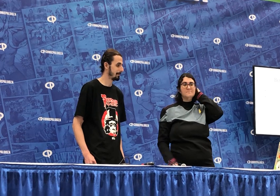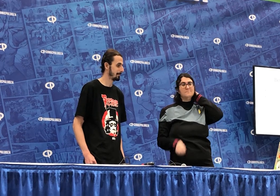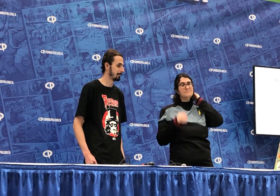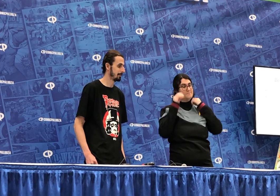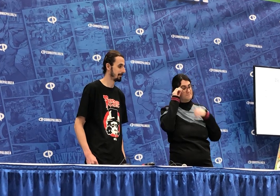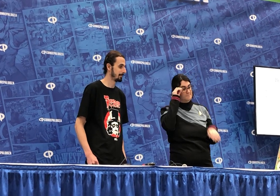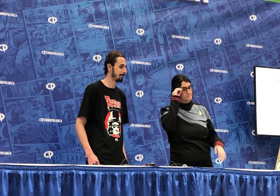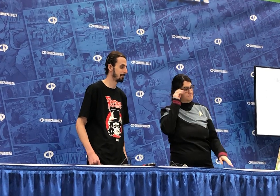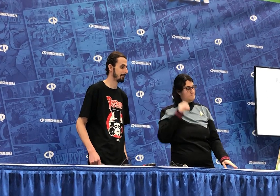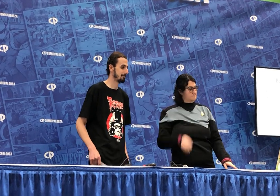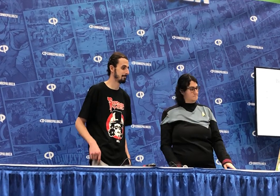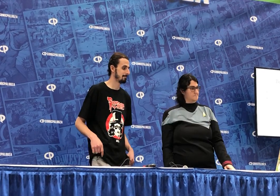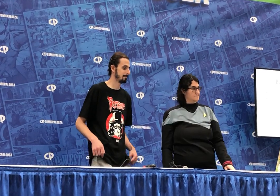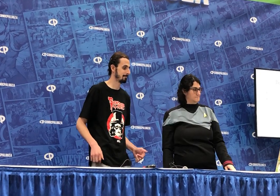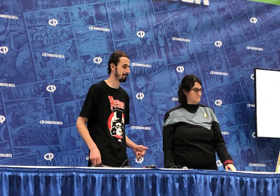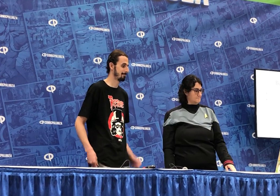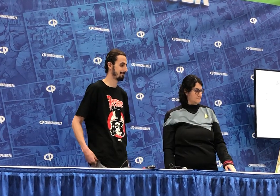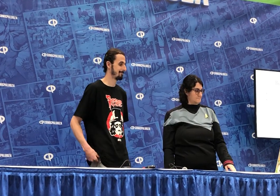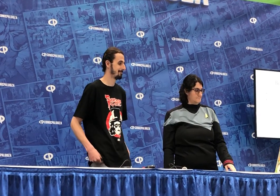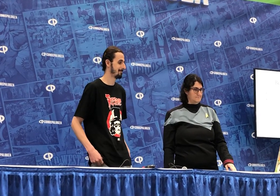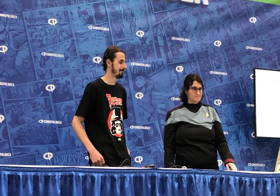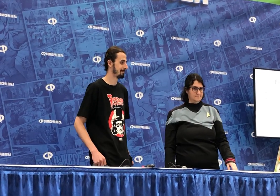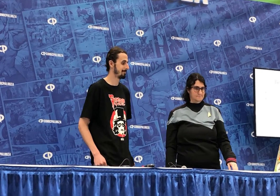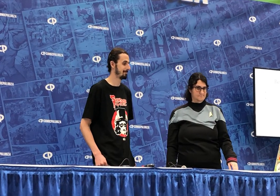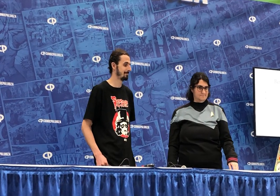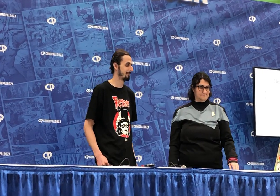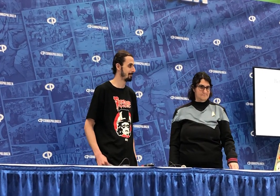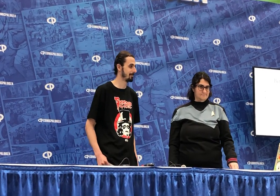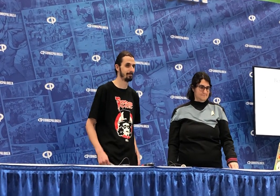channel. Just type in Sarah Fornall in search box.